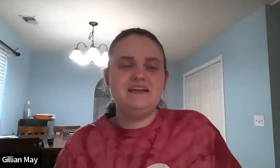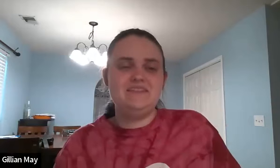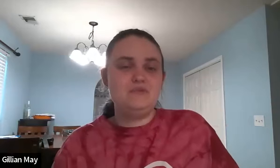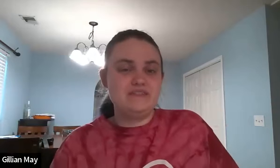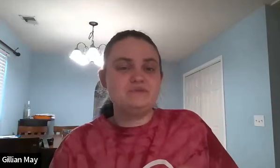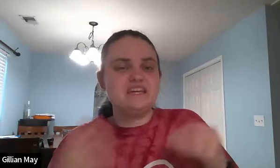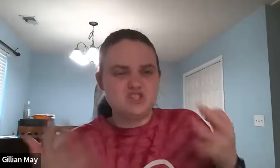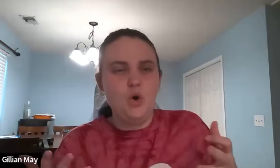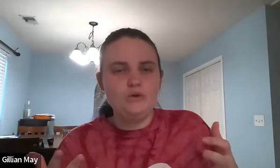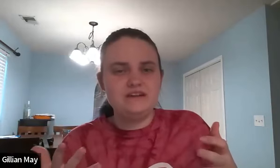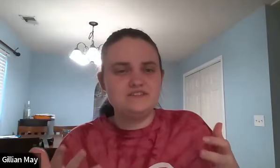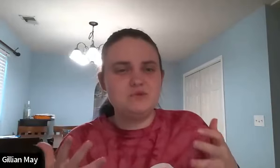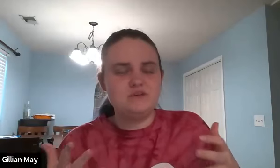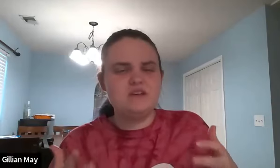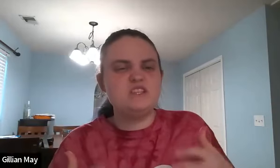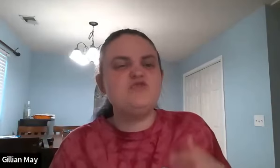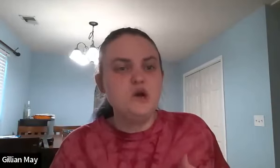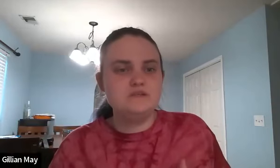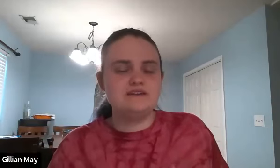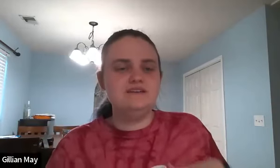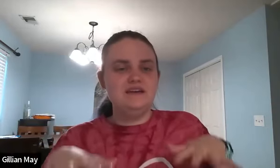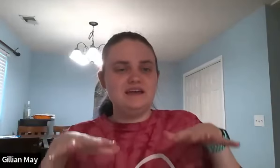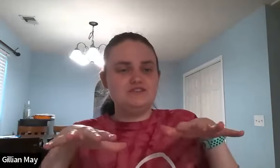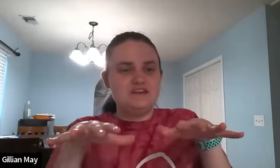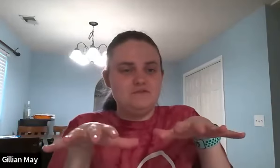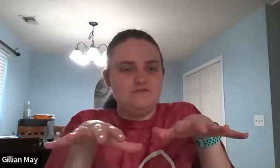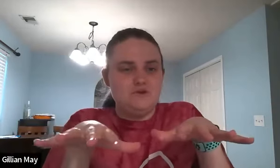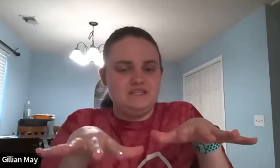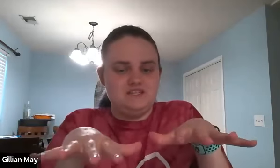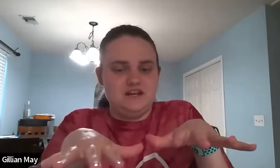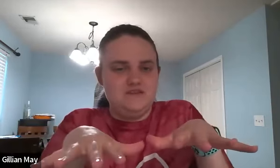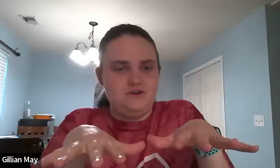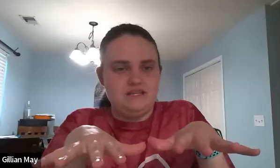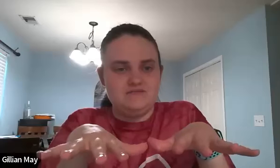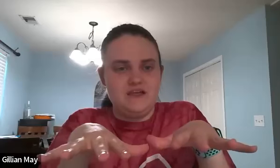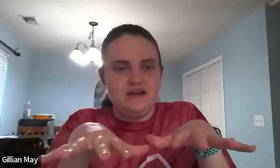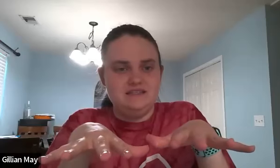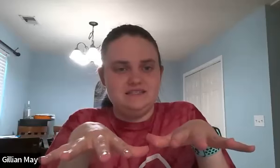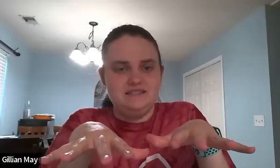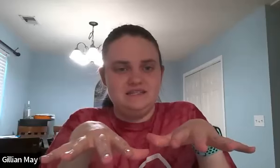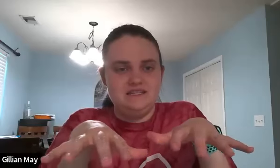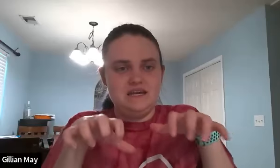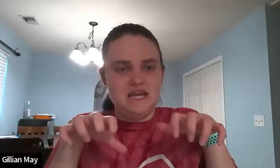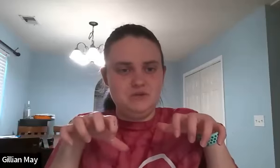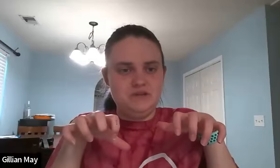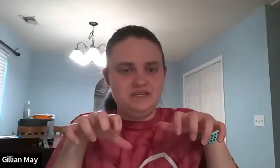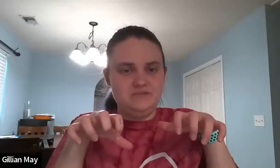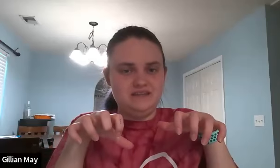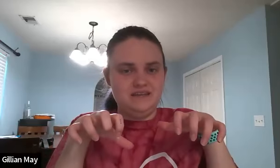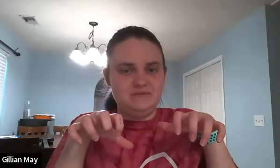They would say it's cold enough to the point where they go, it's frozen. And so the sign for frozen is you're going to have your hands flat and you bend them in, like you